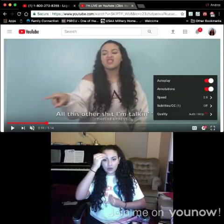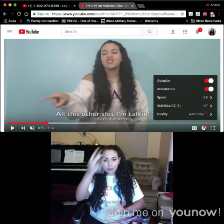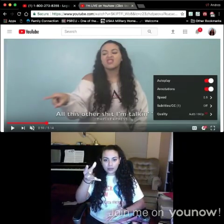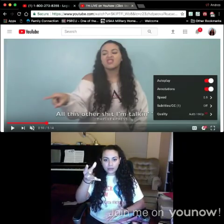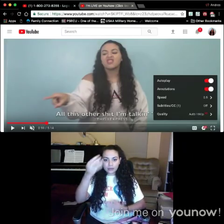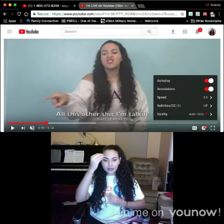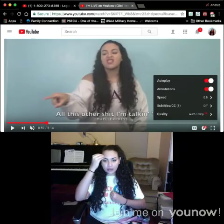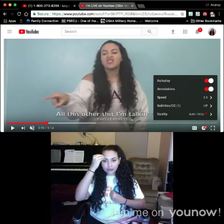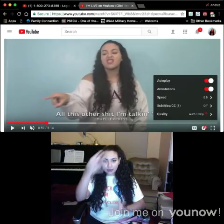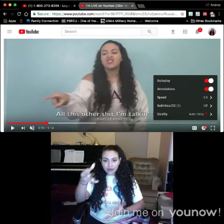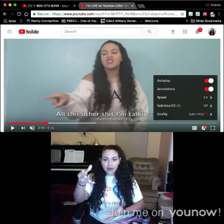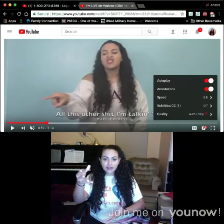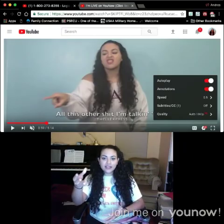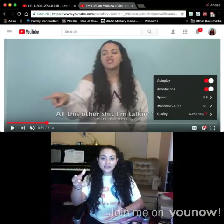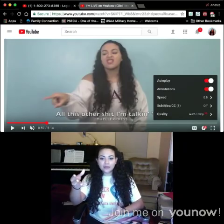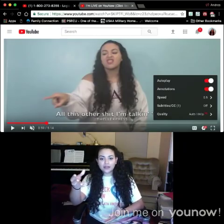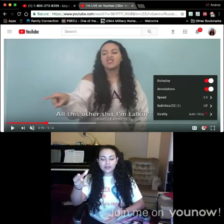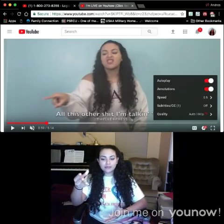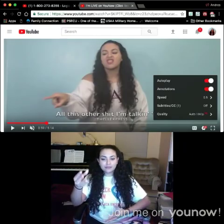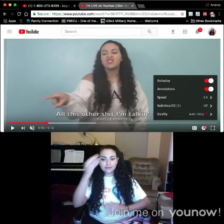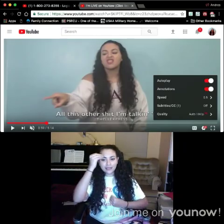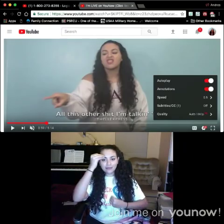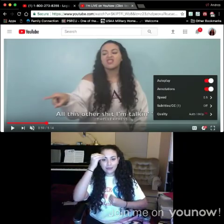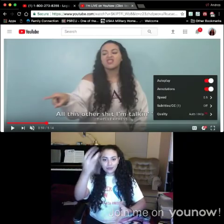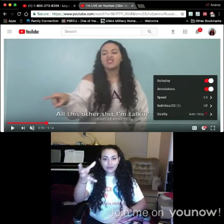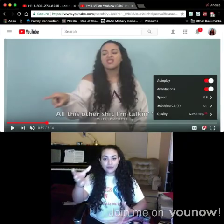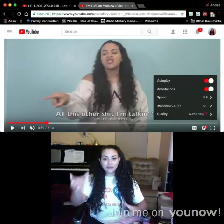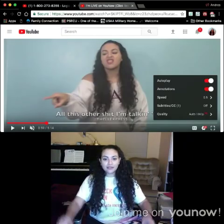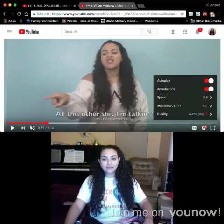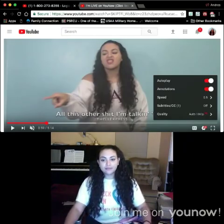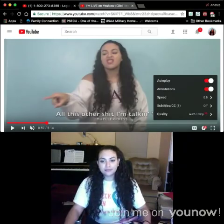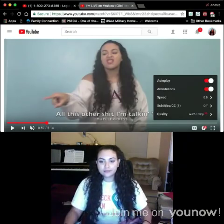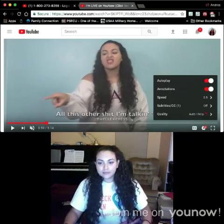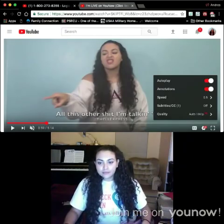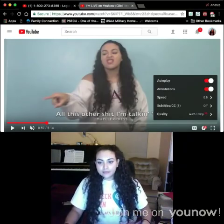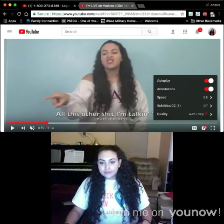you open them up like you're throwing knowledge at someone else. Taking it from you to someone else.